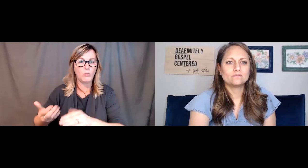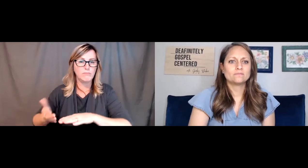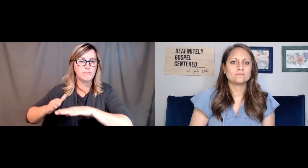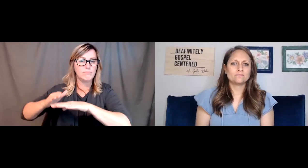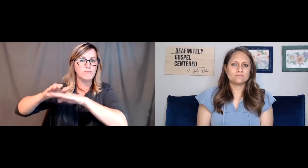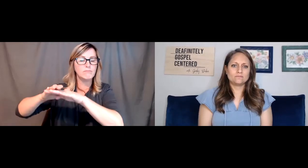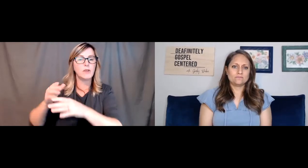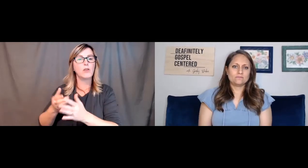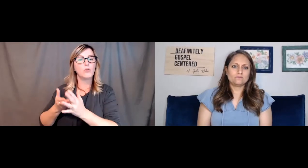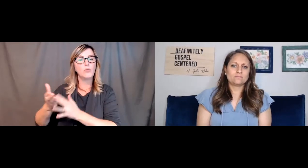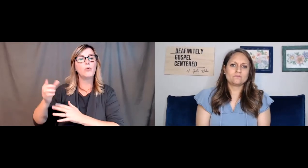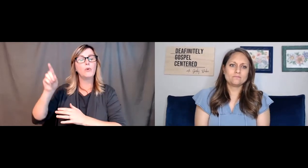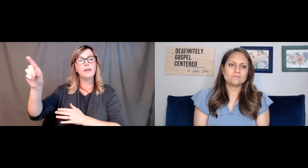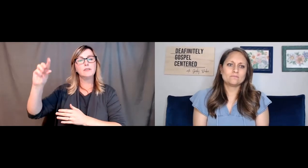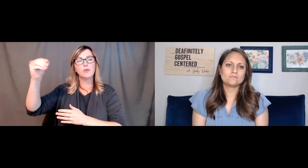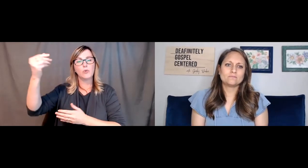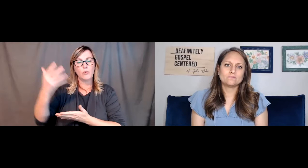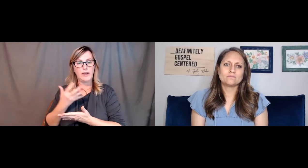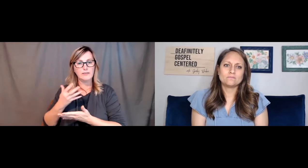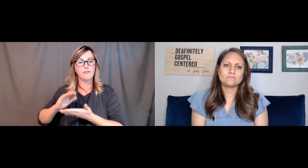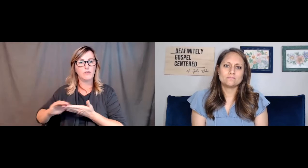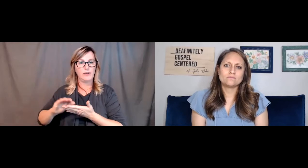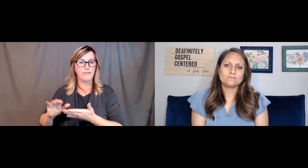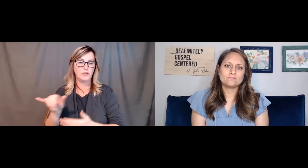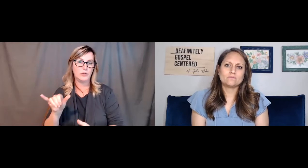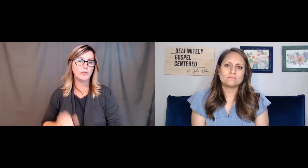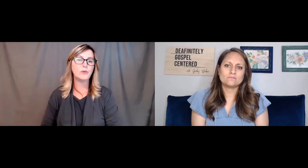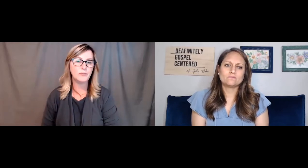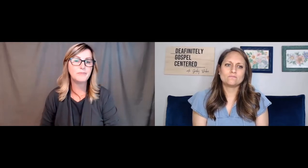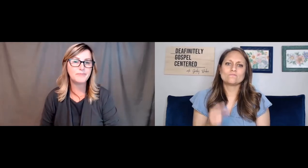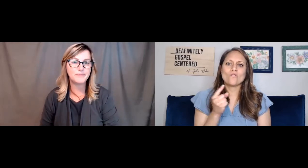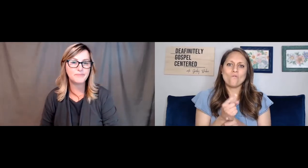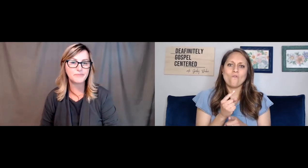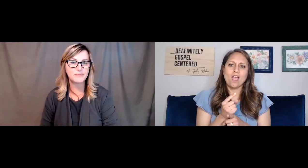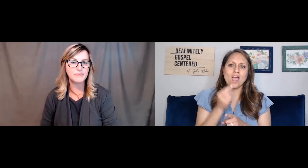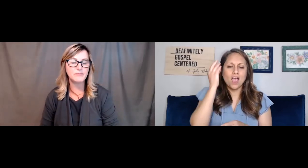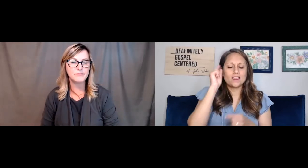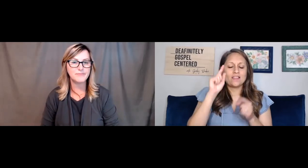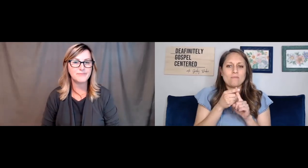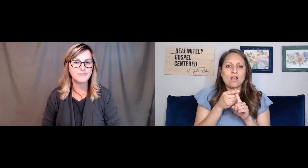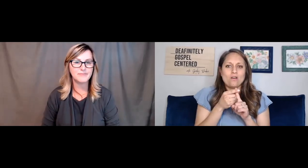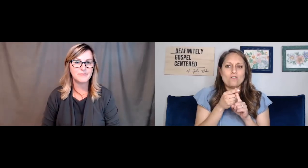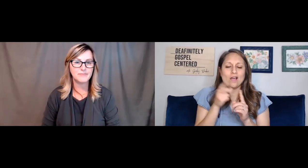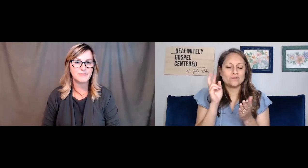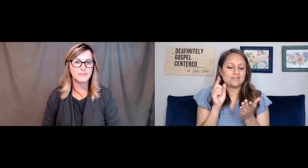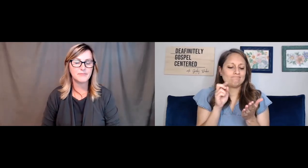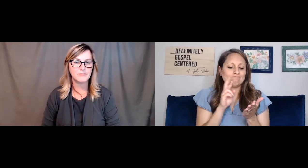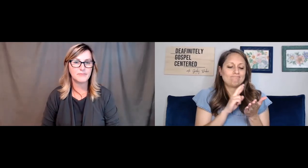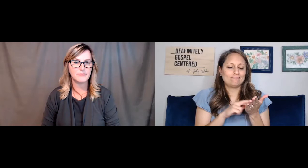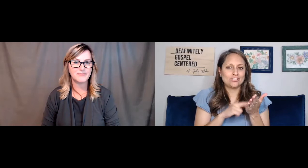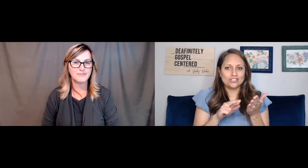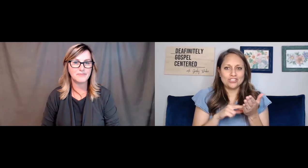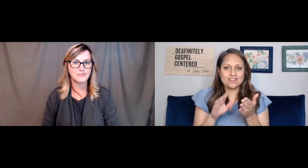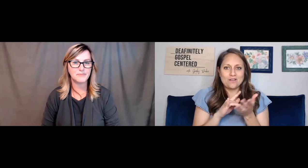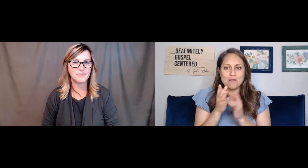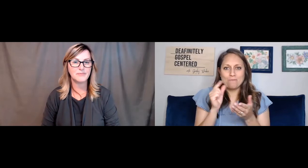verse for this episode, I came upon And how to Romans become more like 12, him verse through grace. 17. It says, "Do